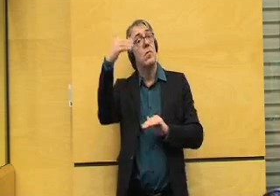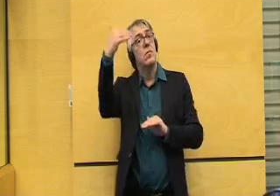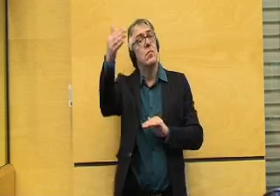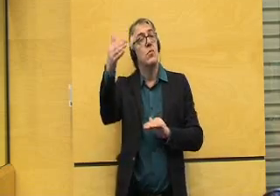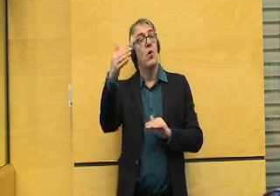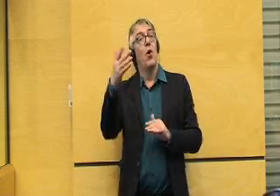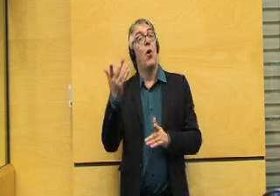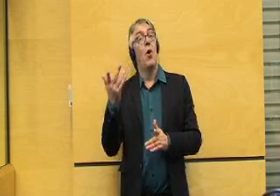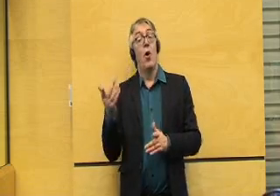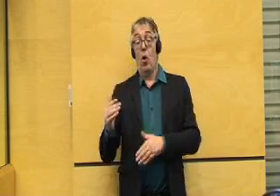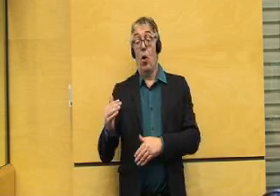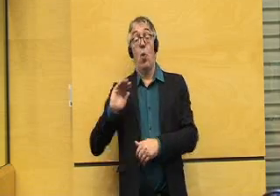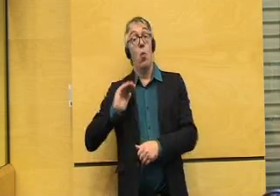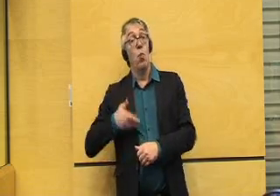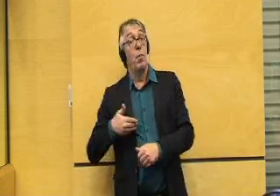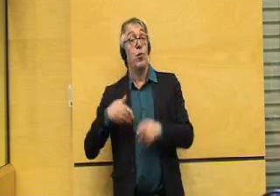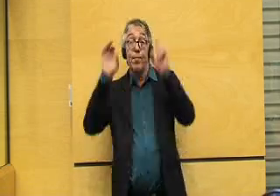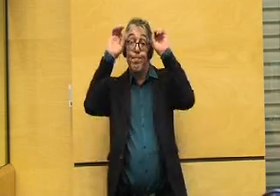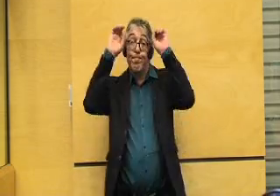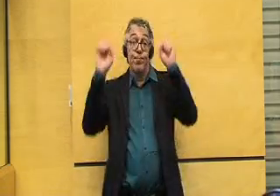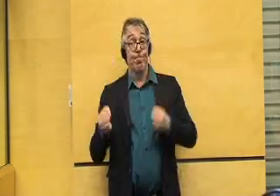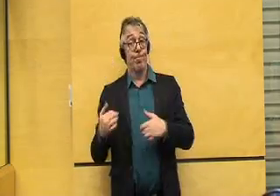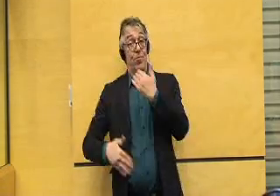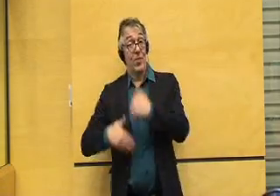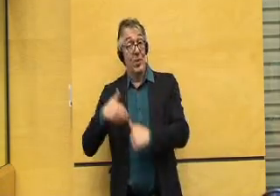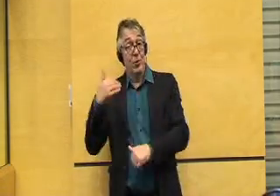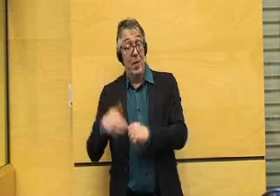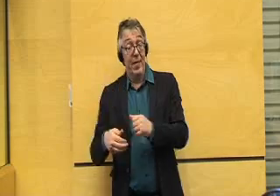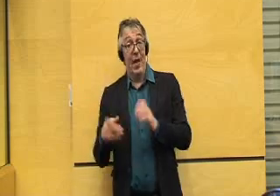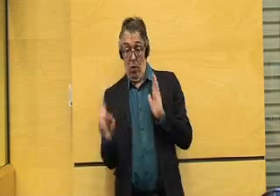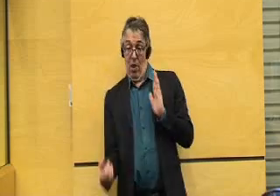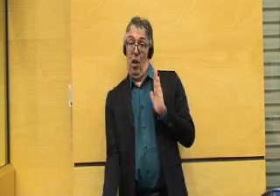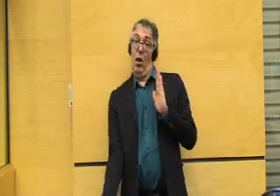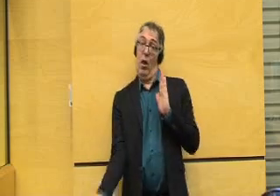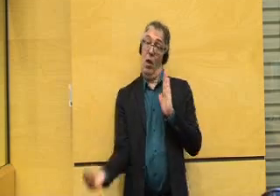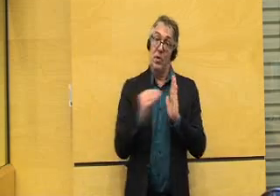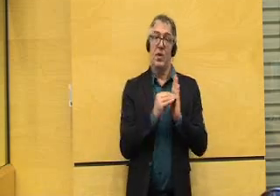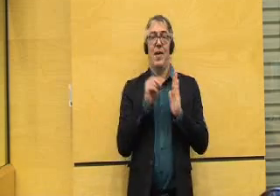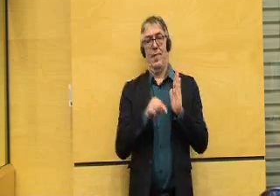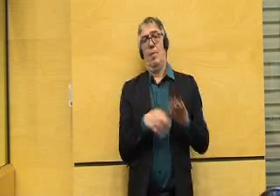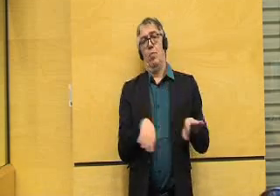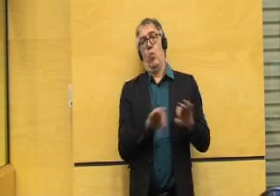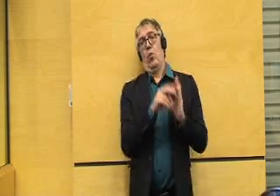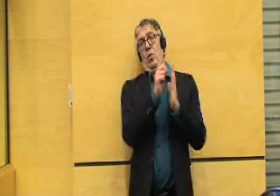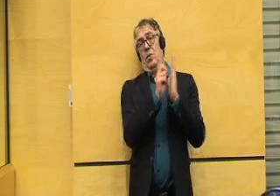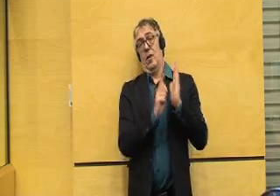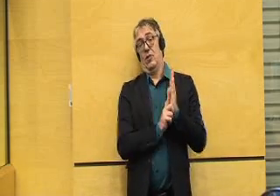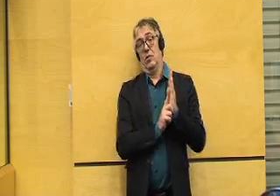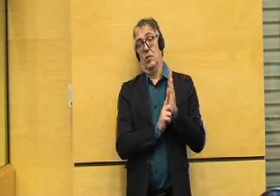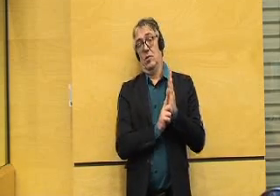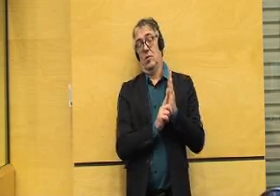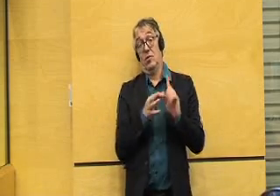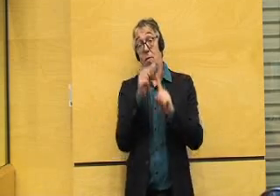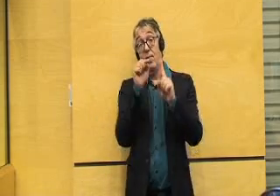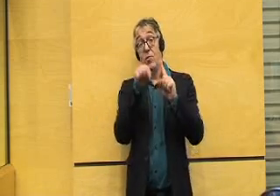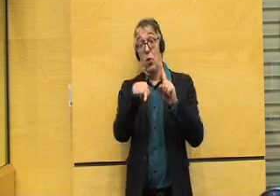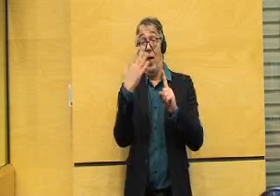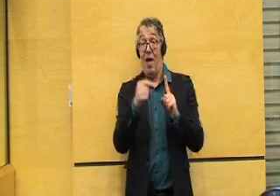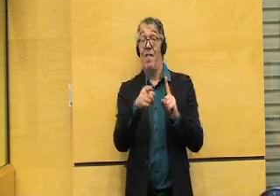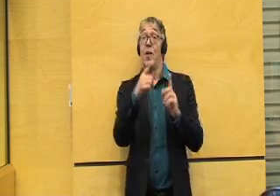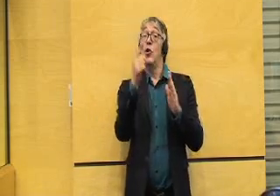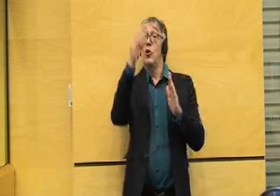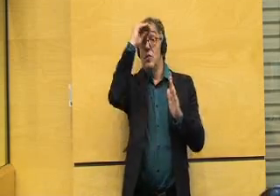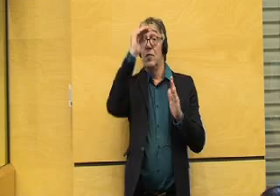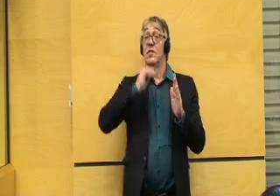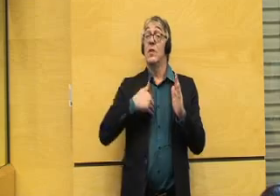and girls with disabilities in some of the relevant legislation, notably the Gender Equality Act